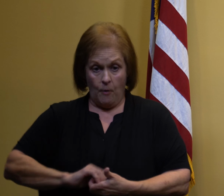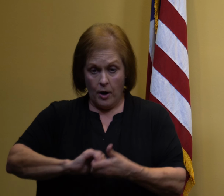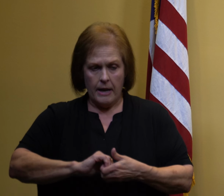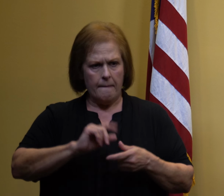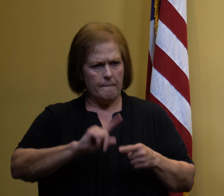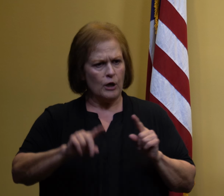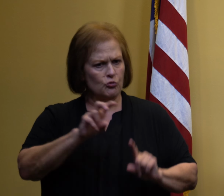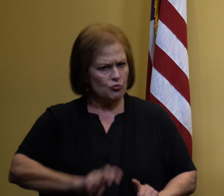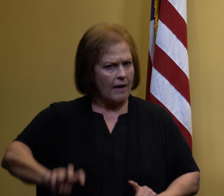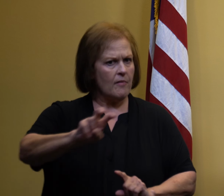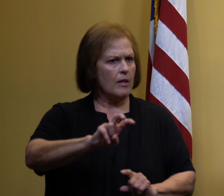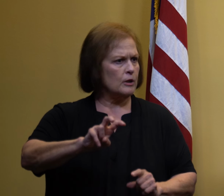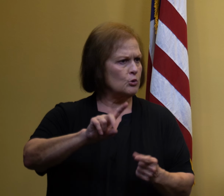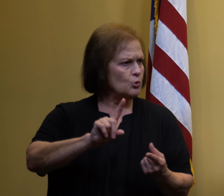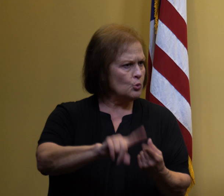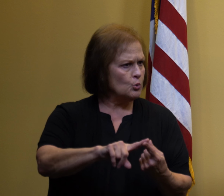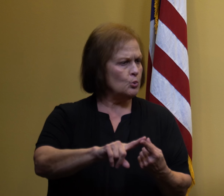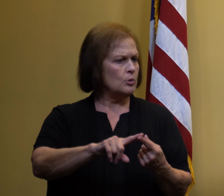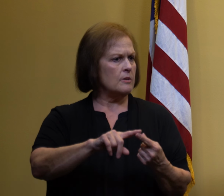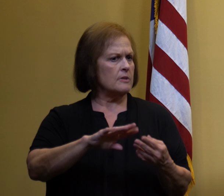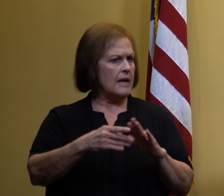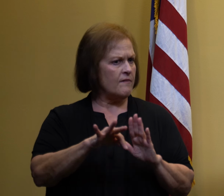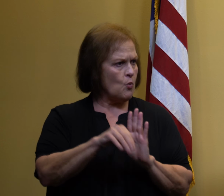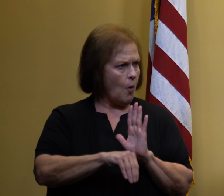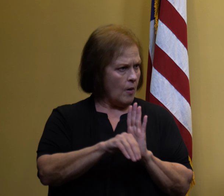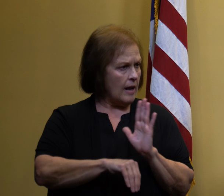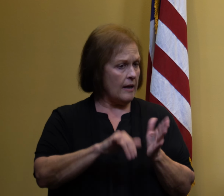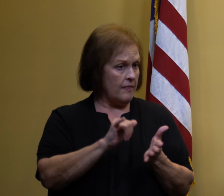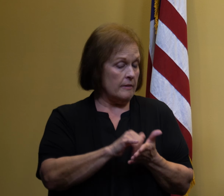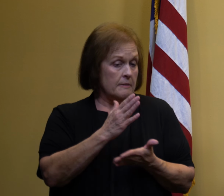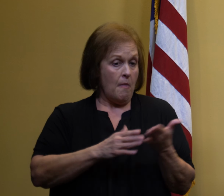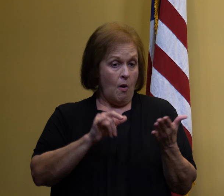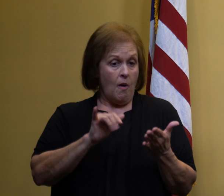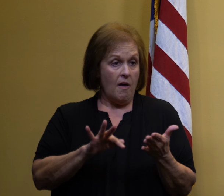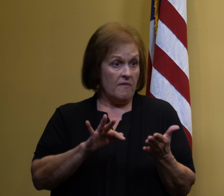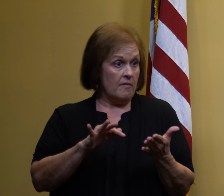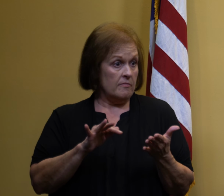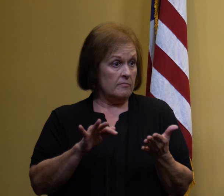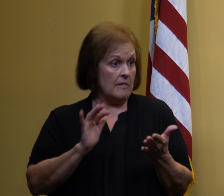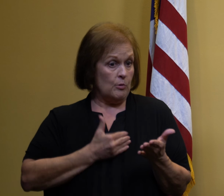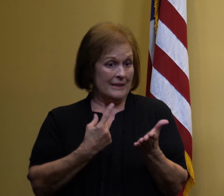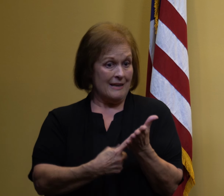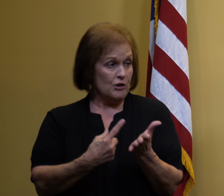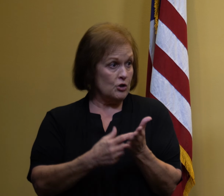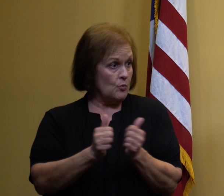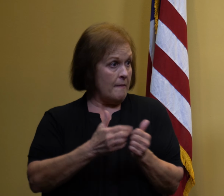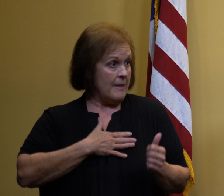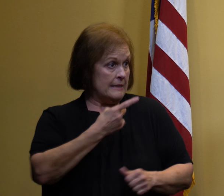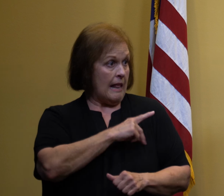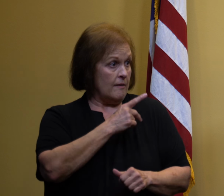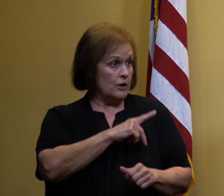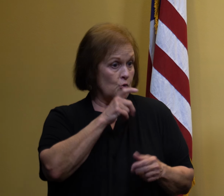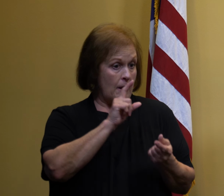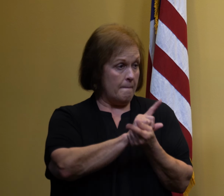but traveling to the city of New Orleans, which was definitely a part of discussions with my delegation that came to